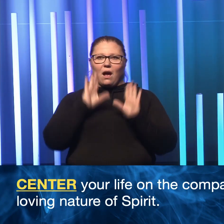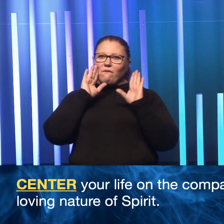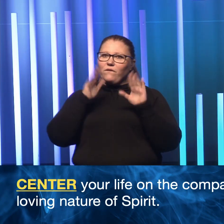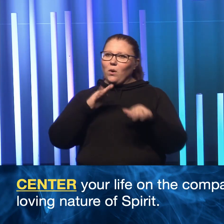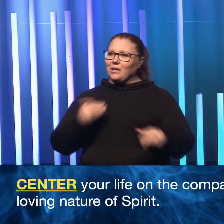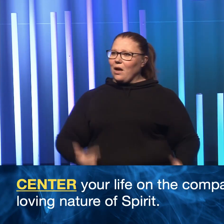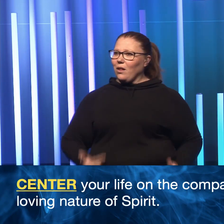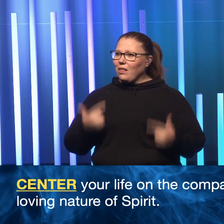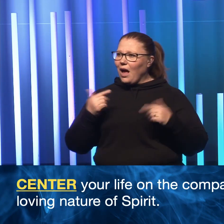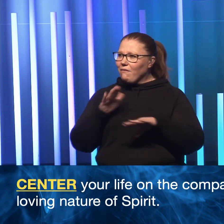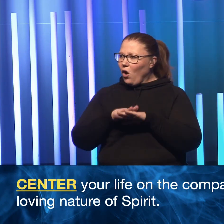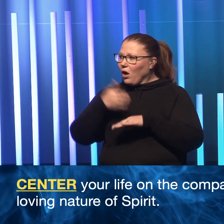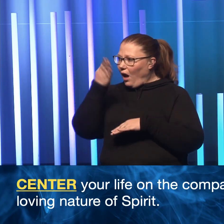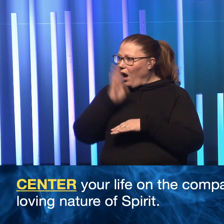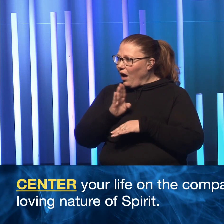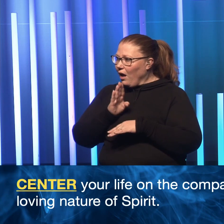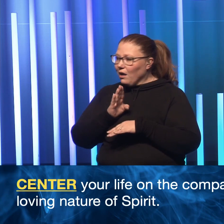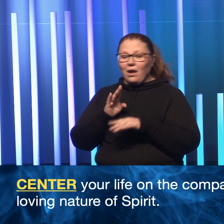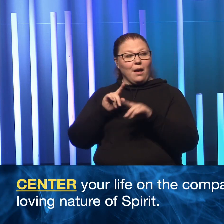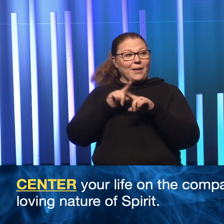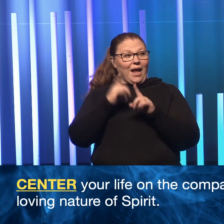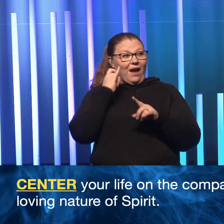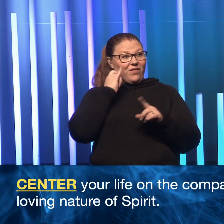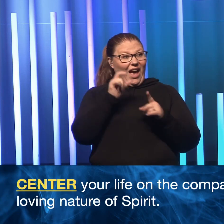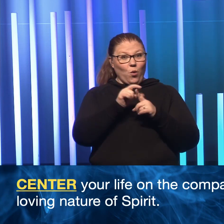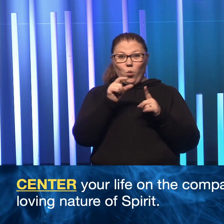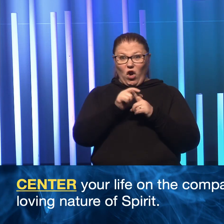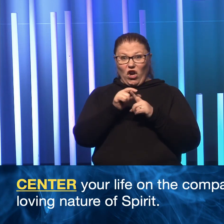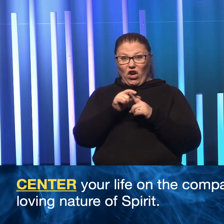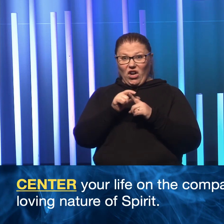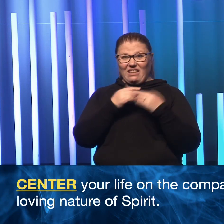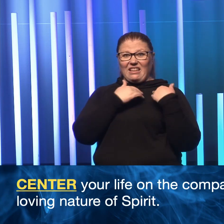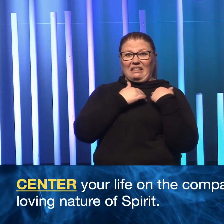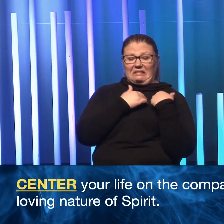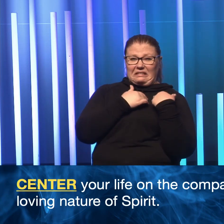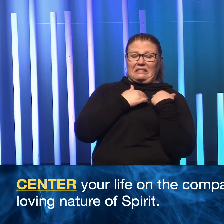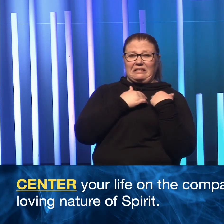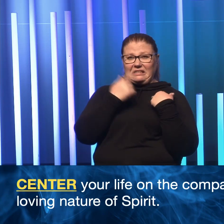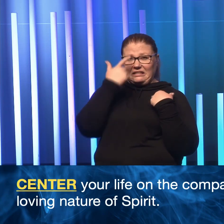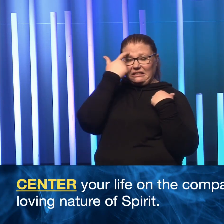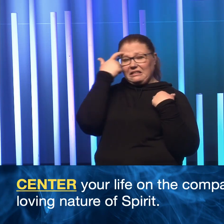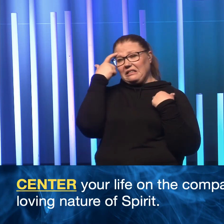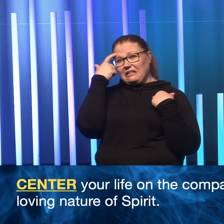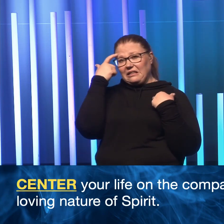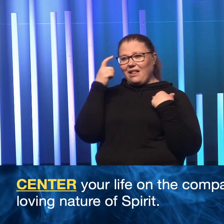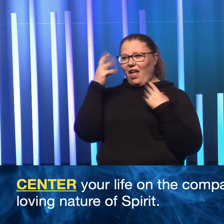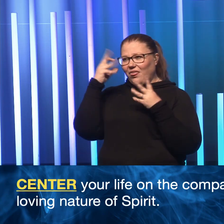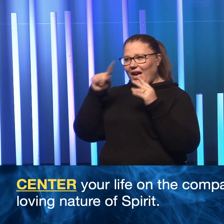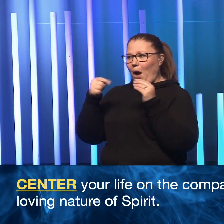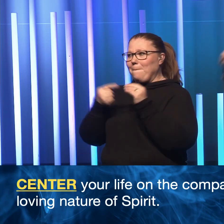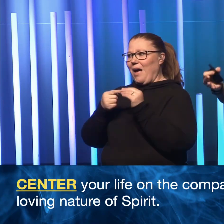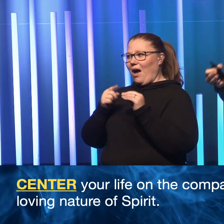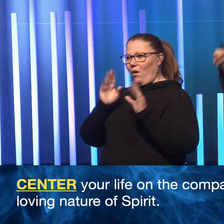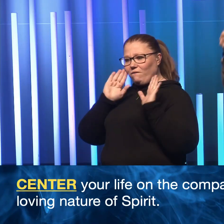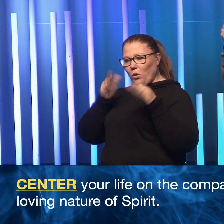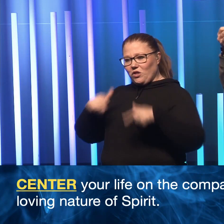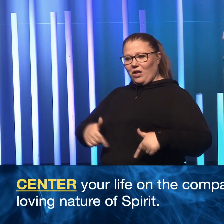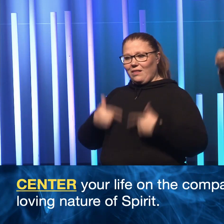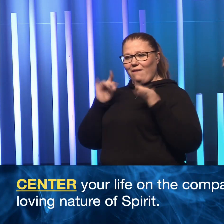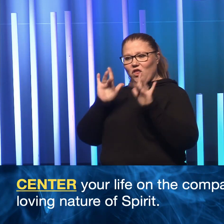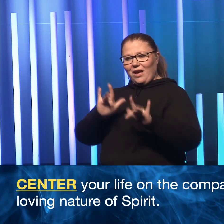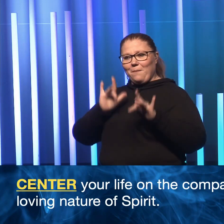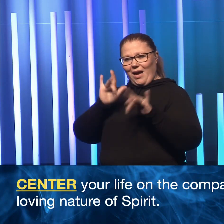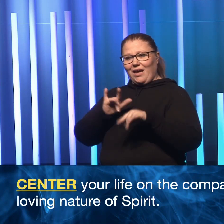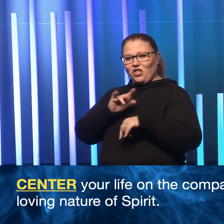on God, but if that word brings a lot of baggage, think about centering your life on the compassionate nature of reality to